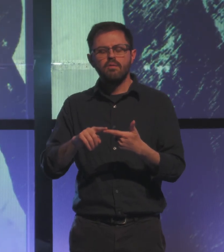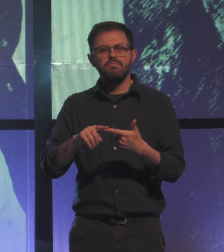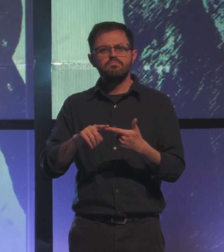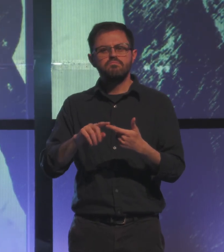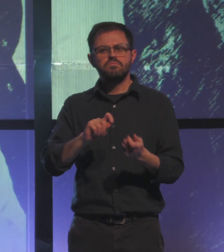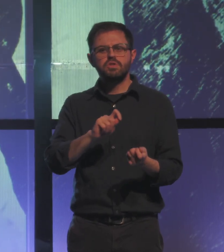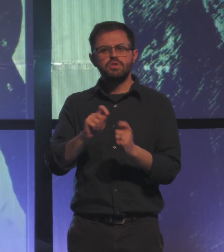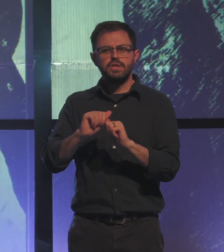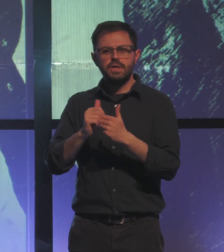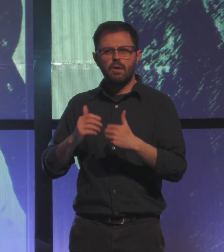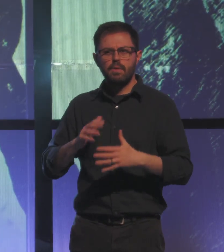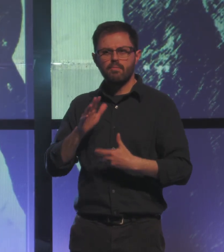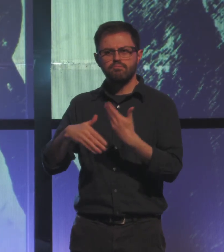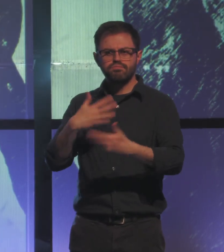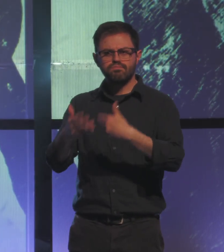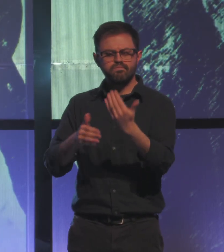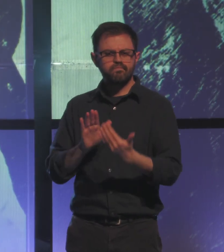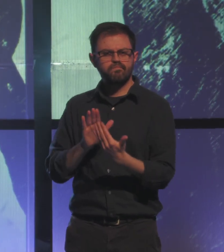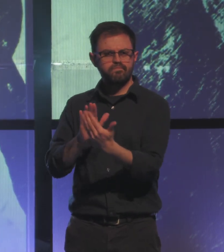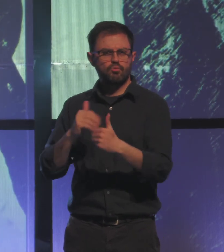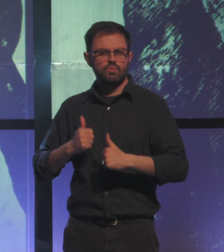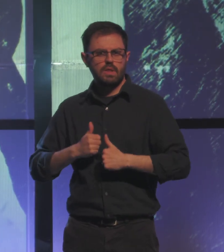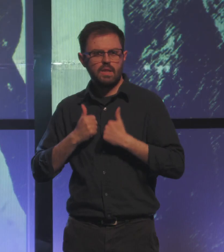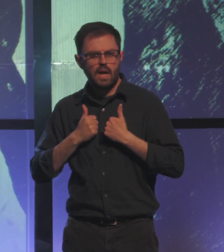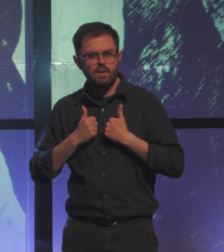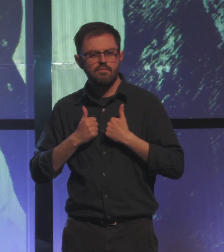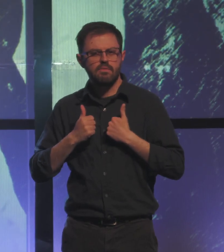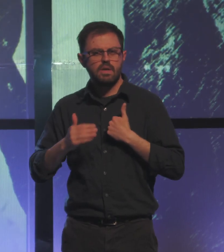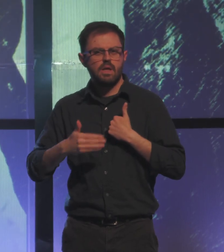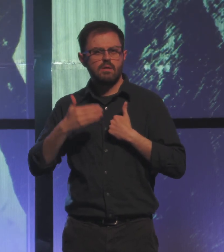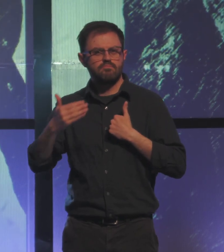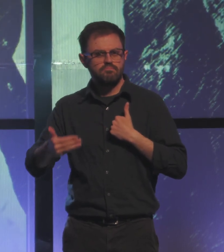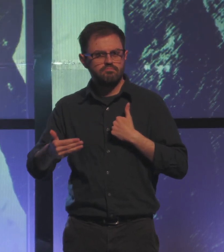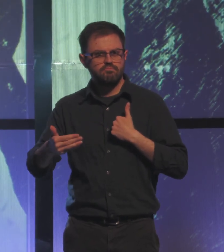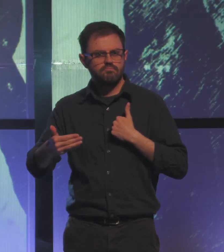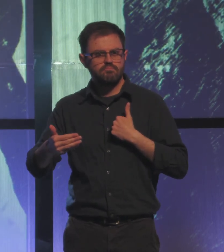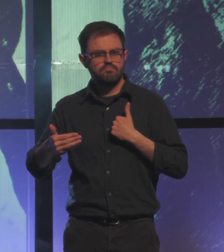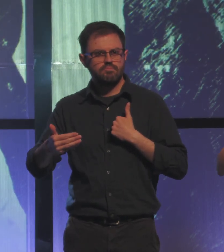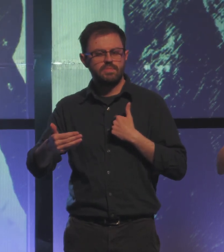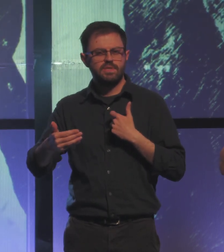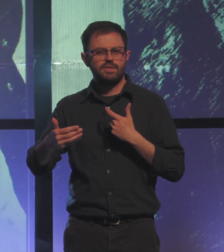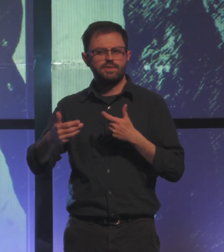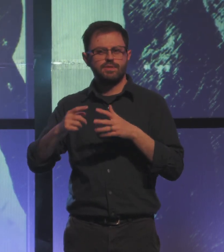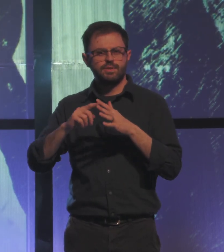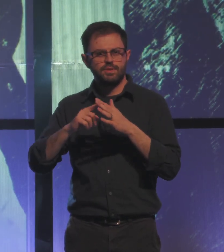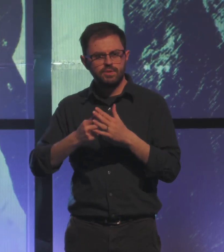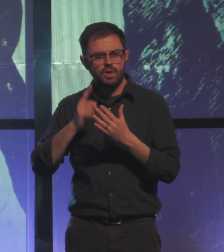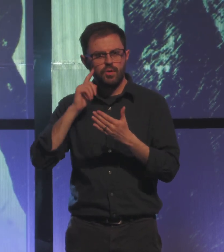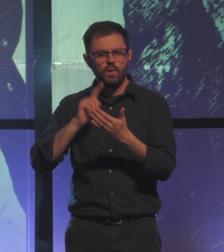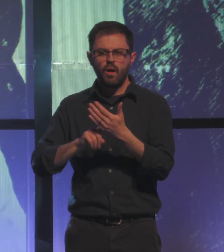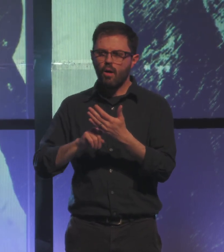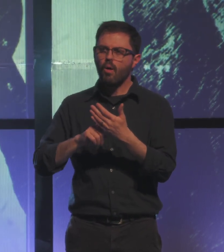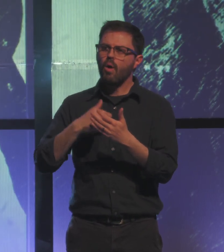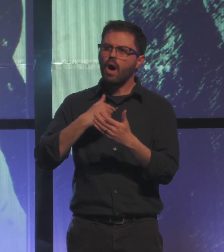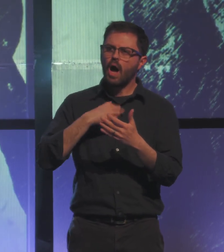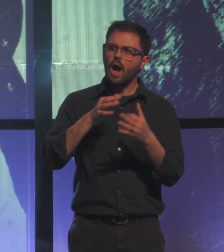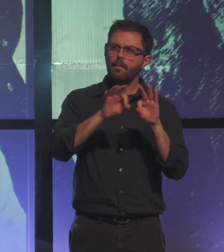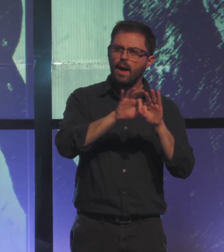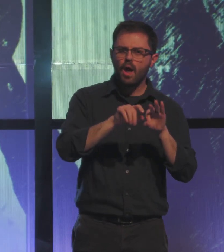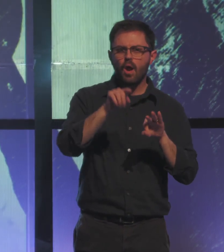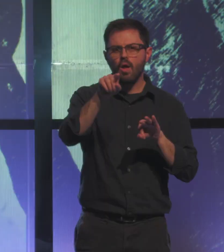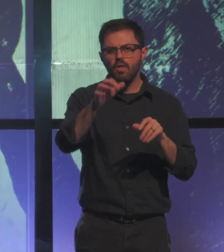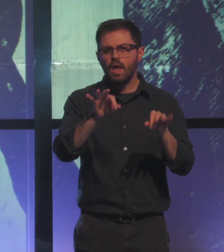differently. And when they begin to live differently, when they begin to recognize I matter, they matter, we